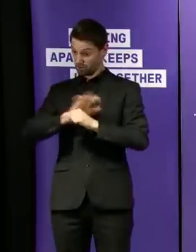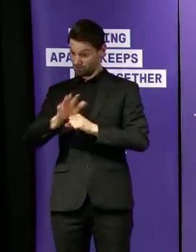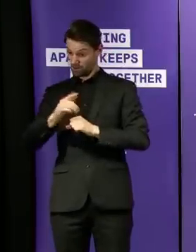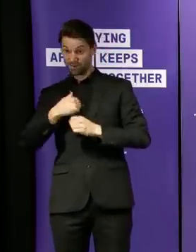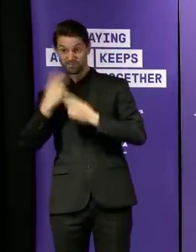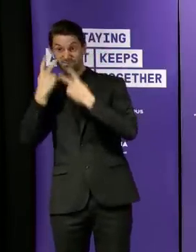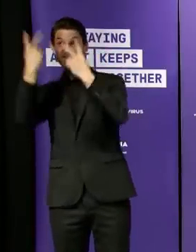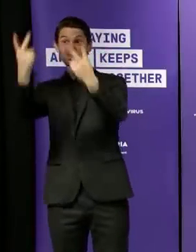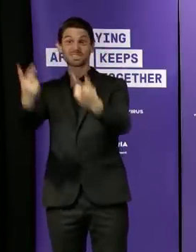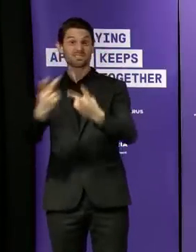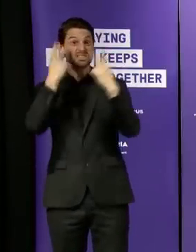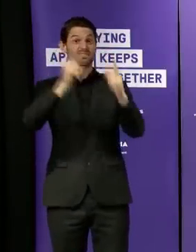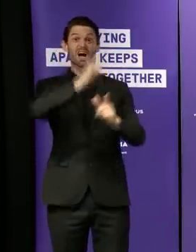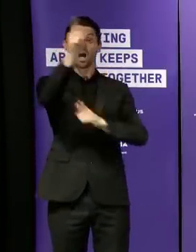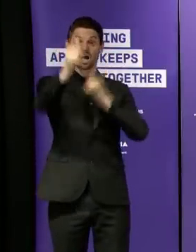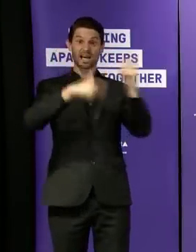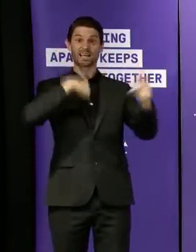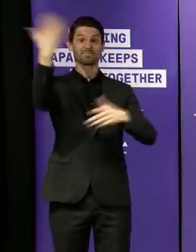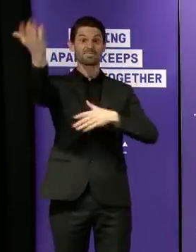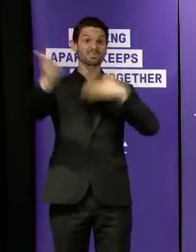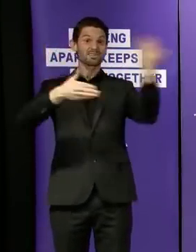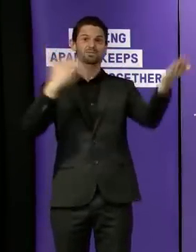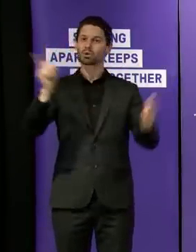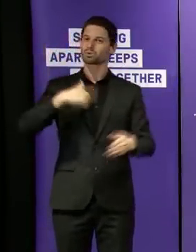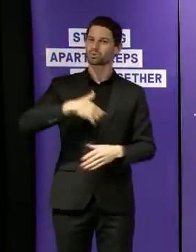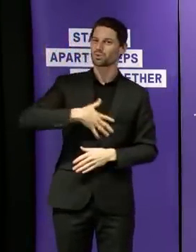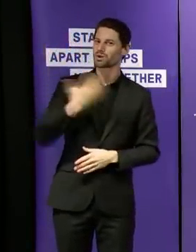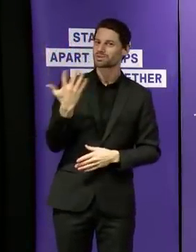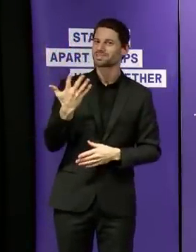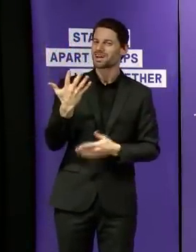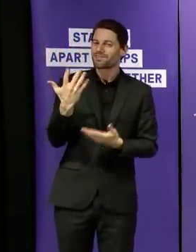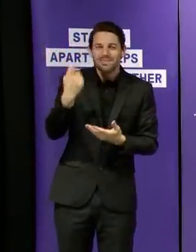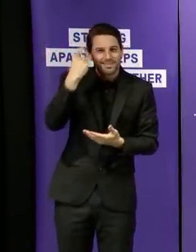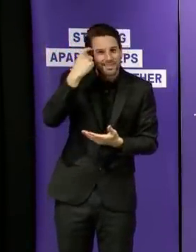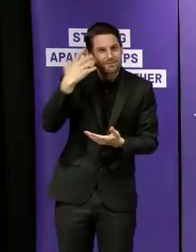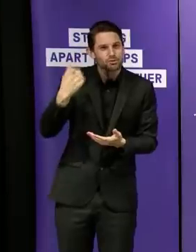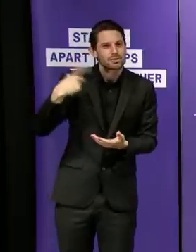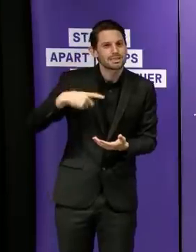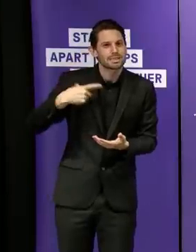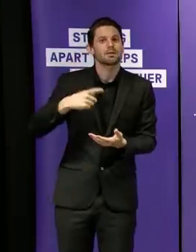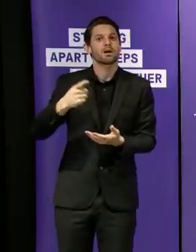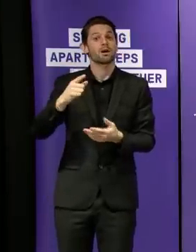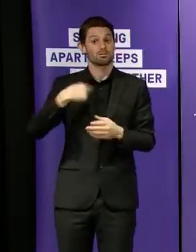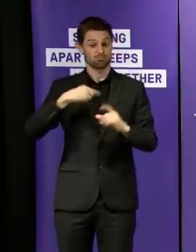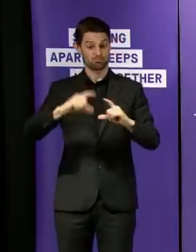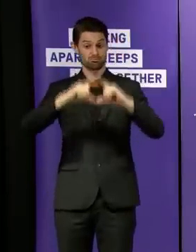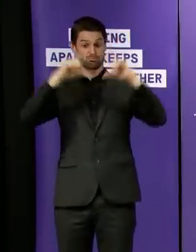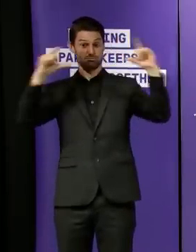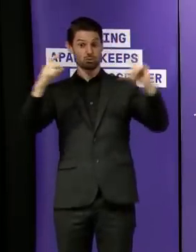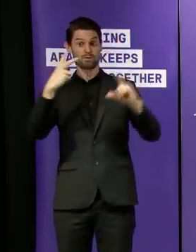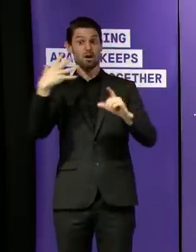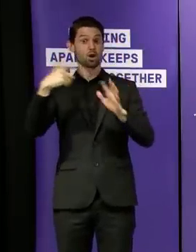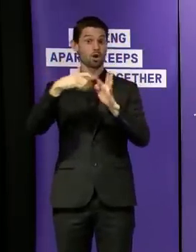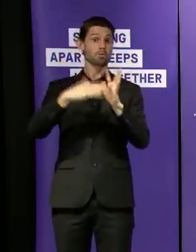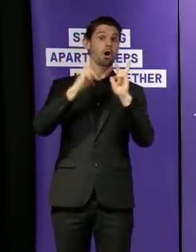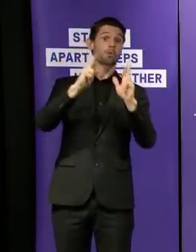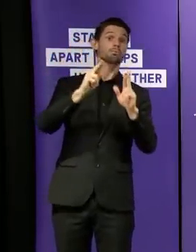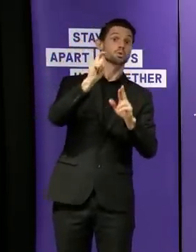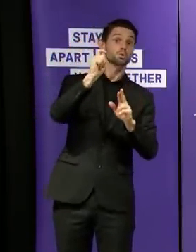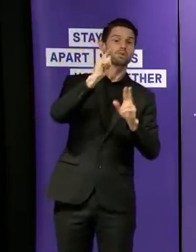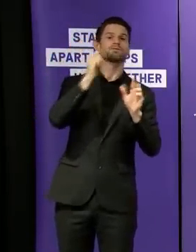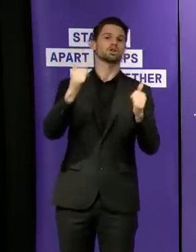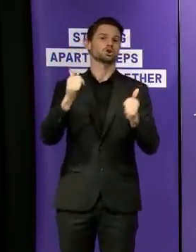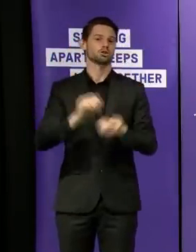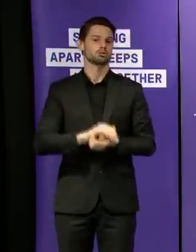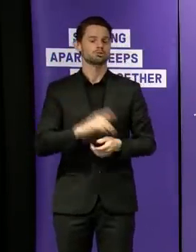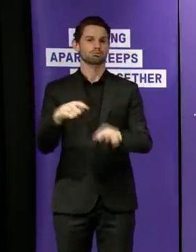it. But with these low numbers, we can go to 25 Ks, and hopefully at some point soon, well, we can go even further than that. Can